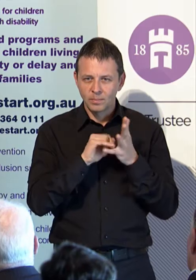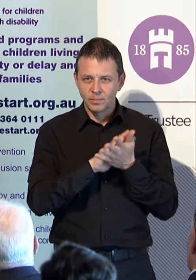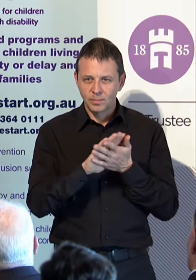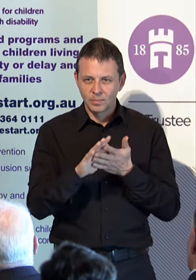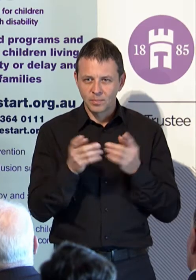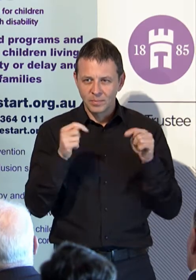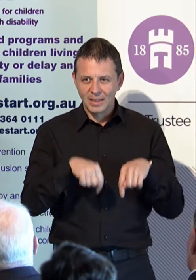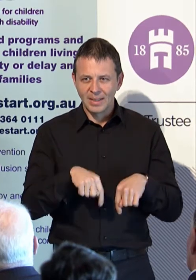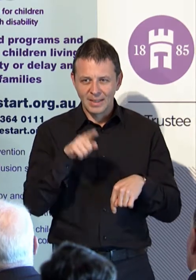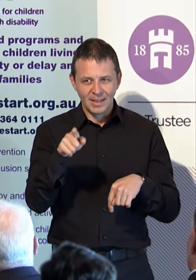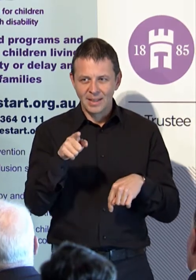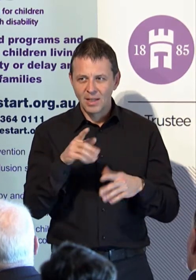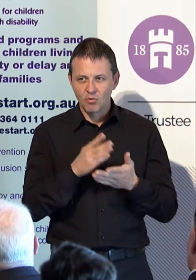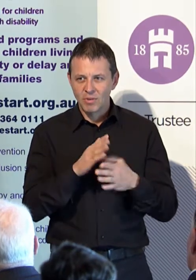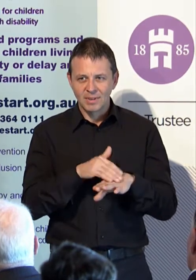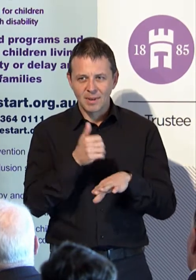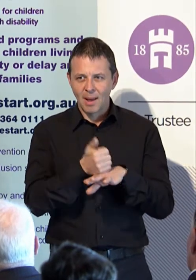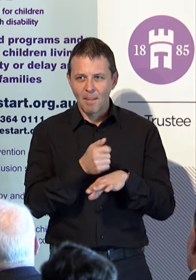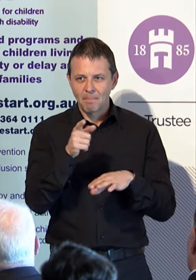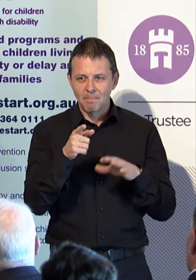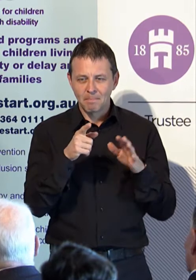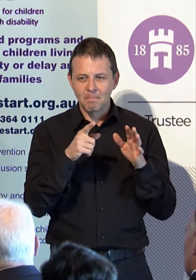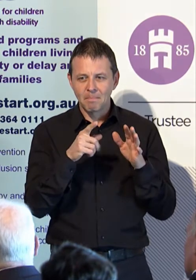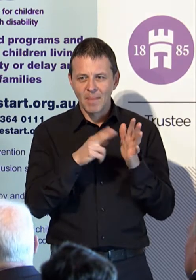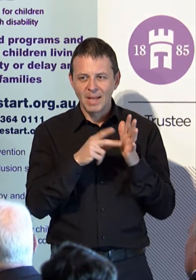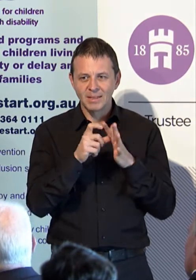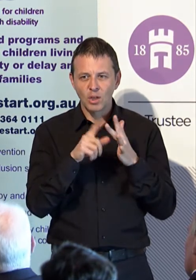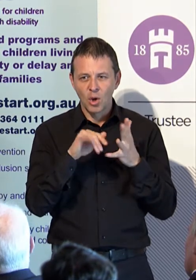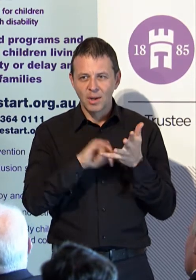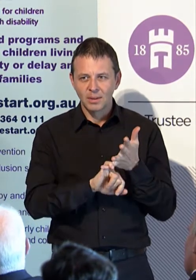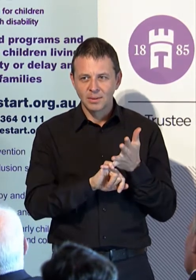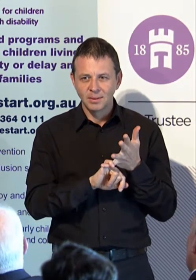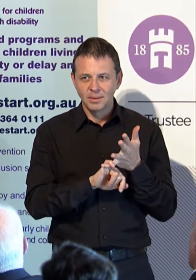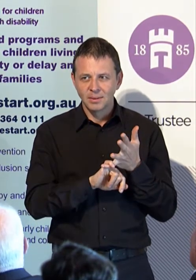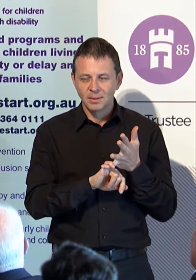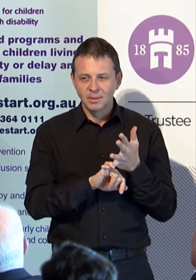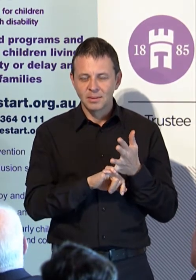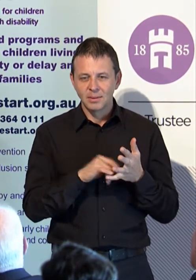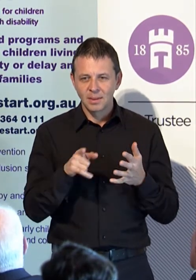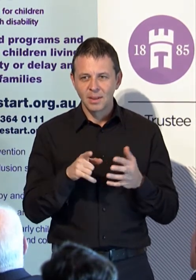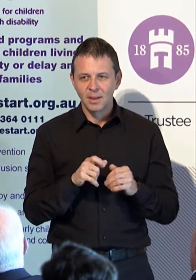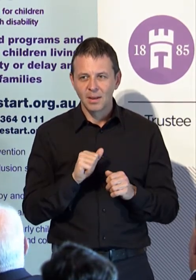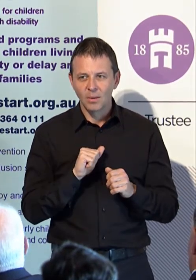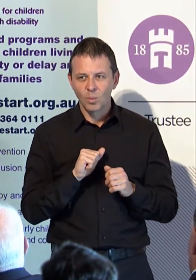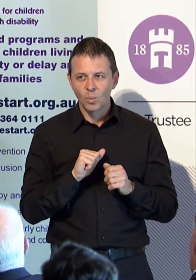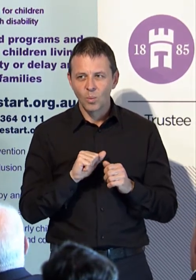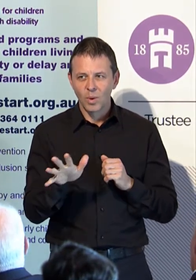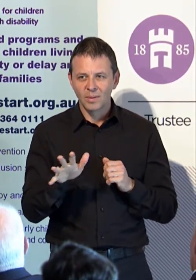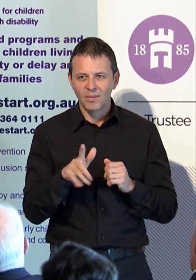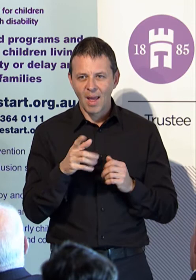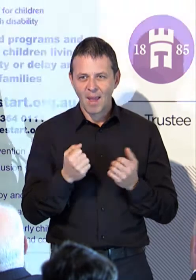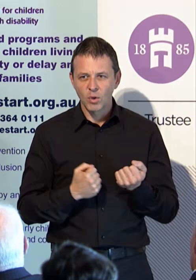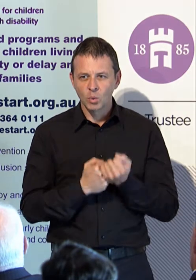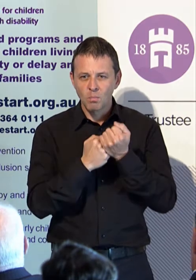one of the architects of the NDIS. I was talking to John earlier, and it is terrific that it has got the support of the